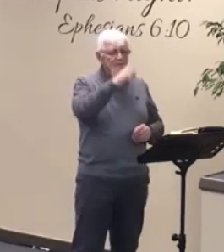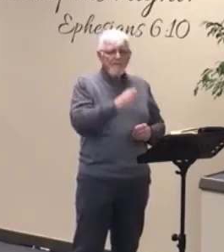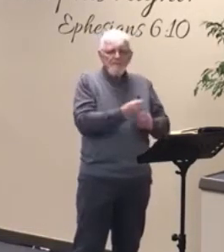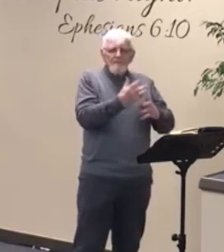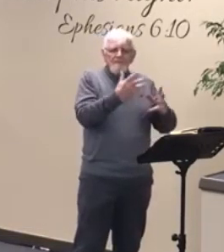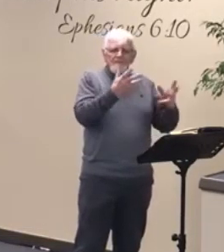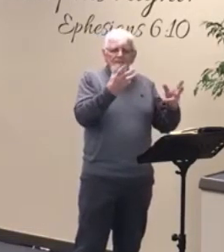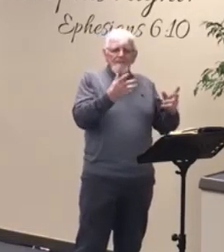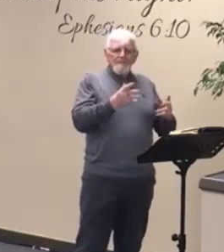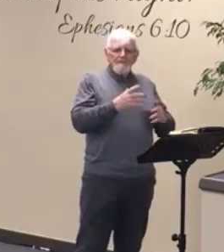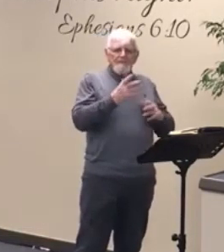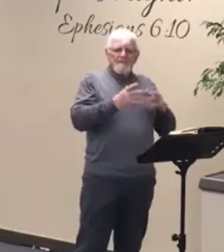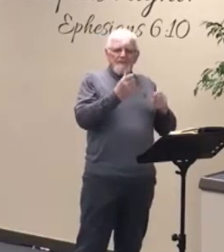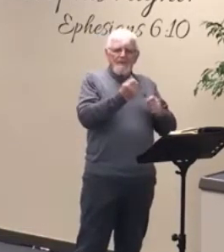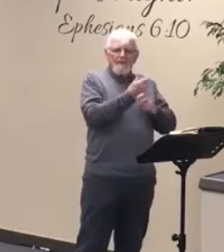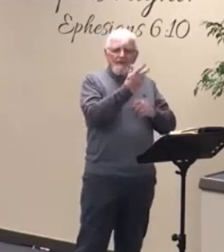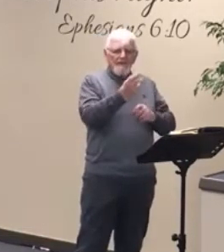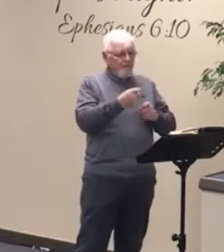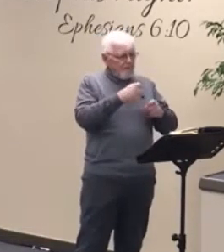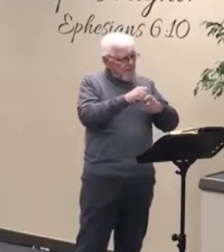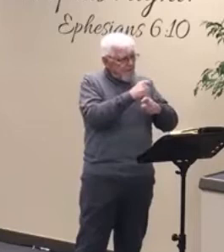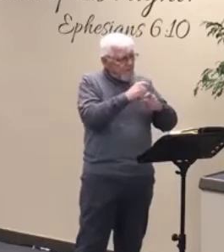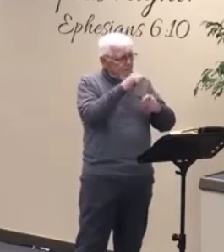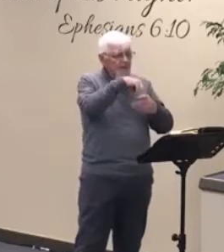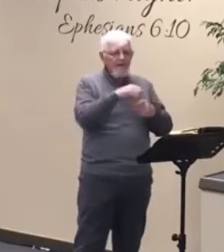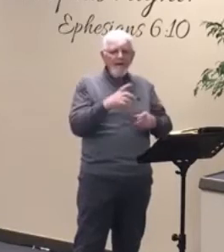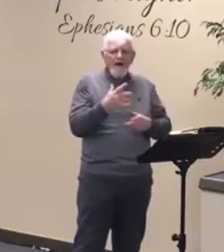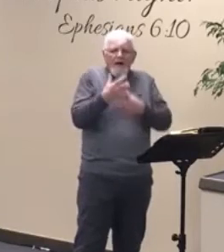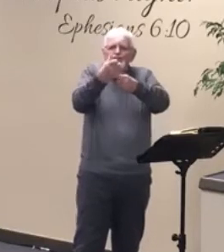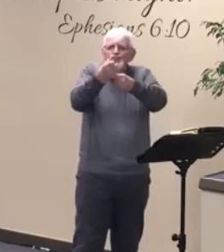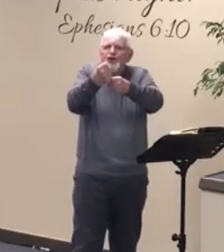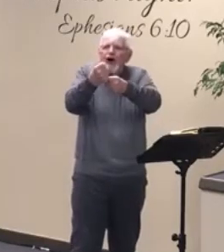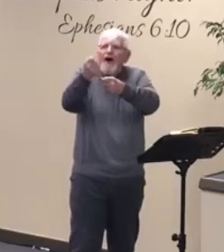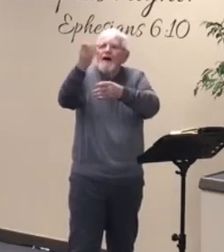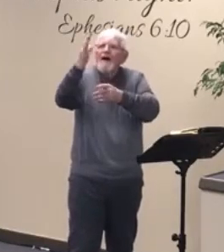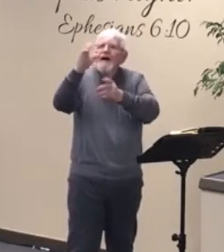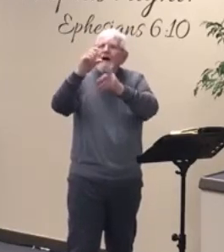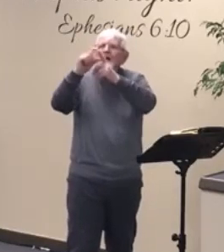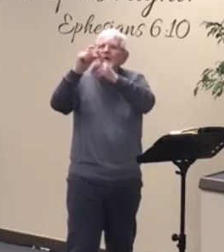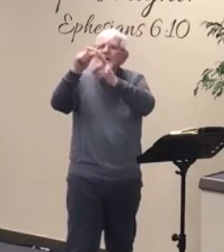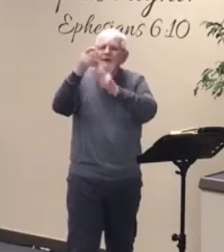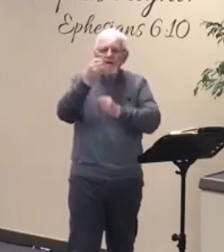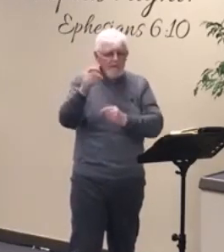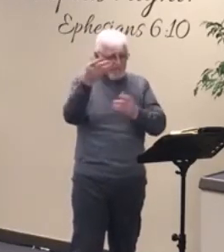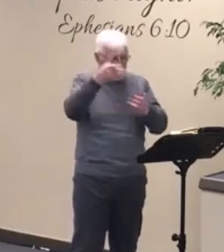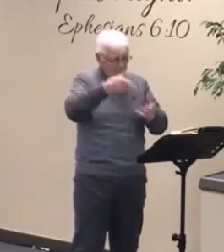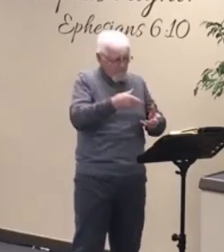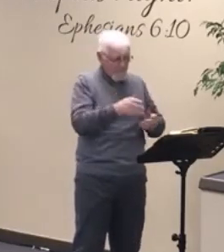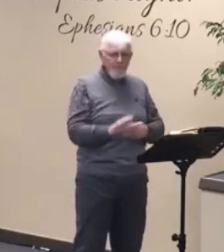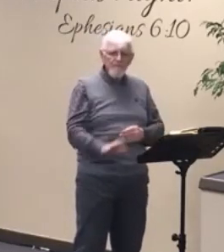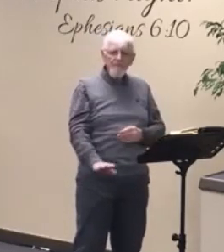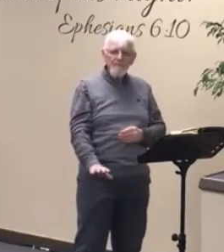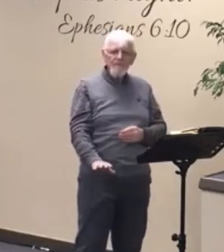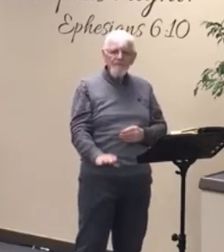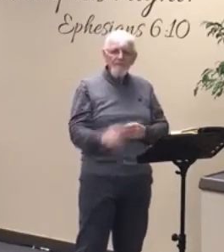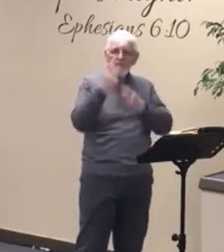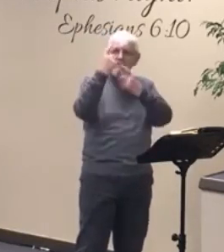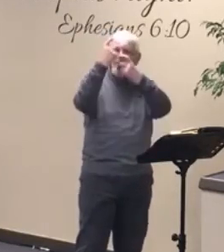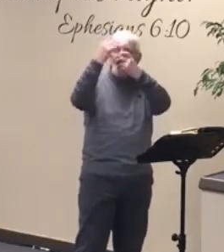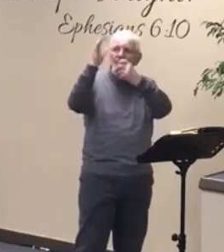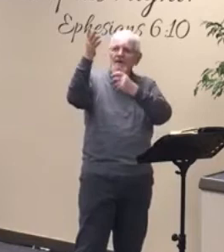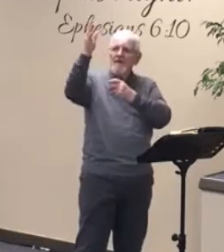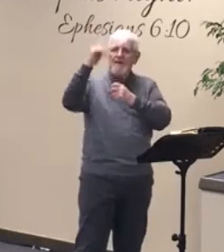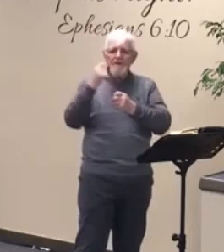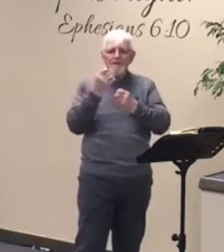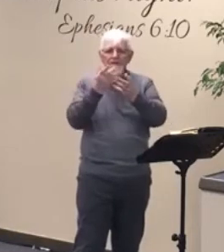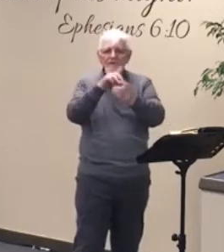went through a very great trial in life, and he had to trust God's words that God gave him when he was just a little boy. And all he had was those dreams that God gave him as a little